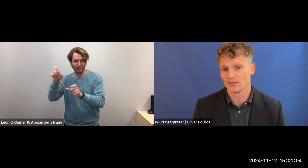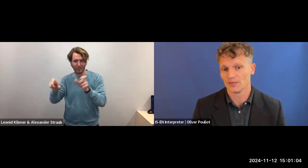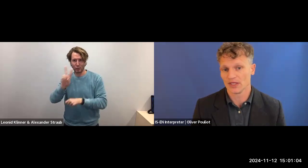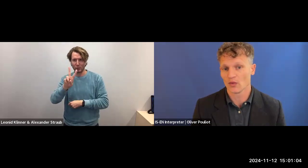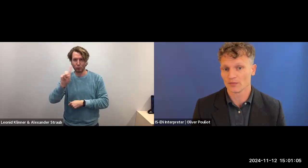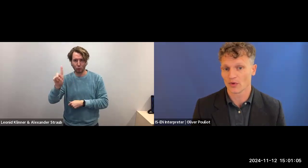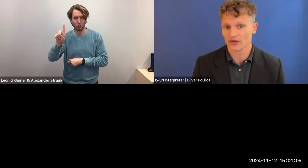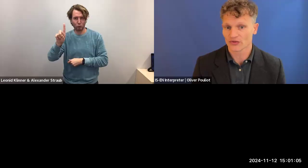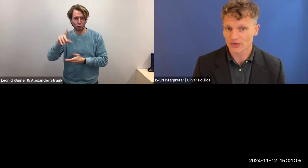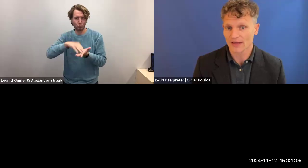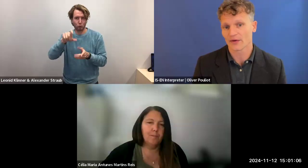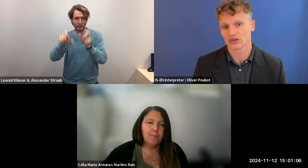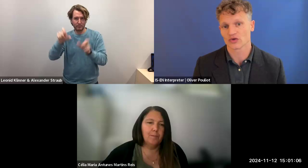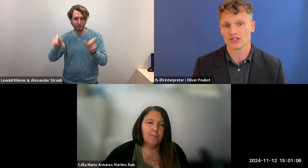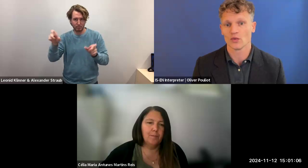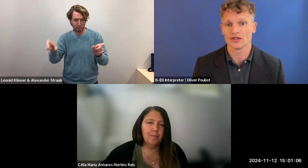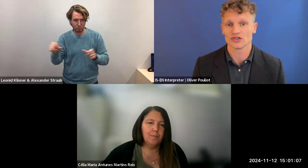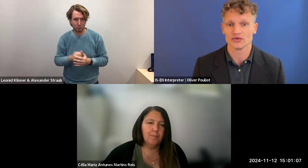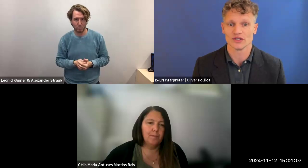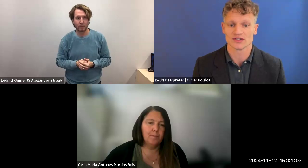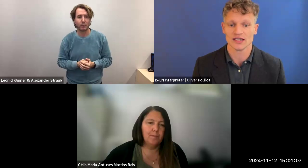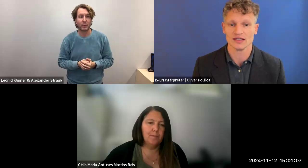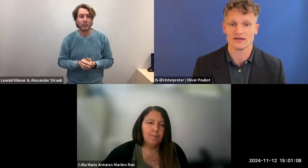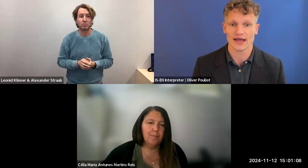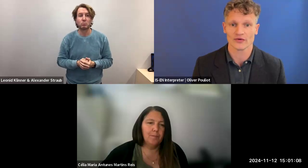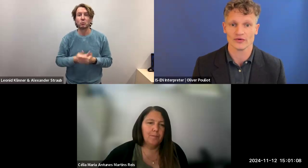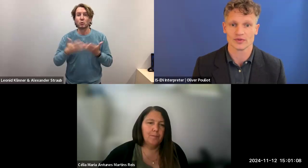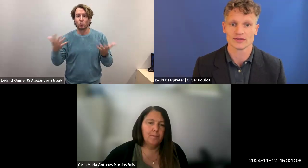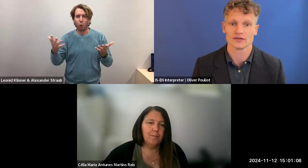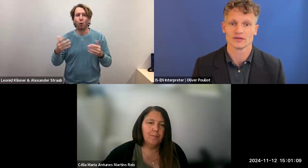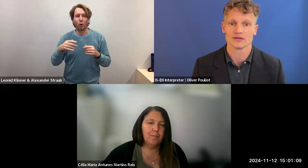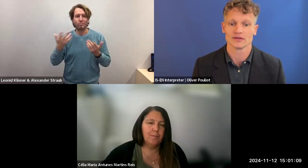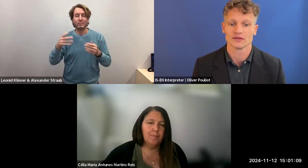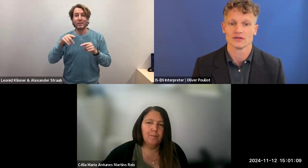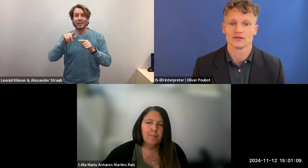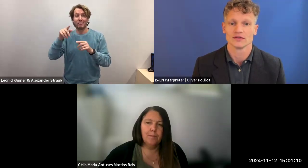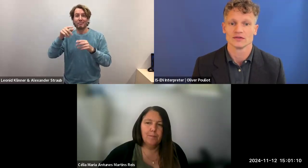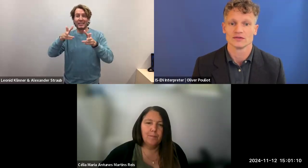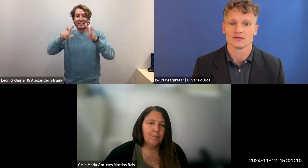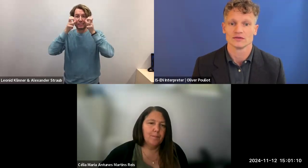was B1.3, and there were 21 students in that group.